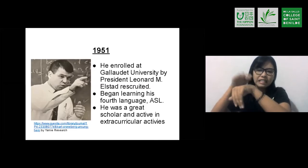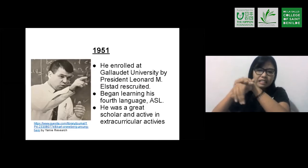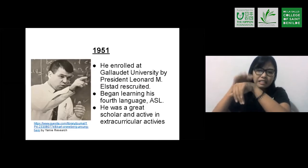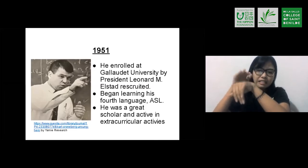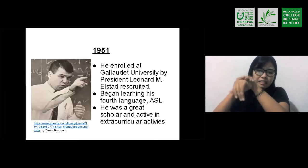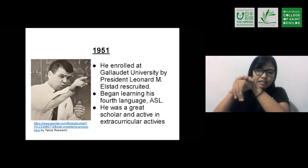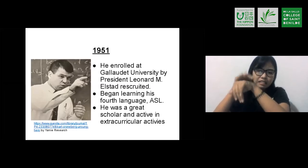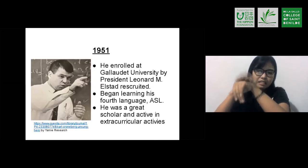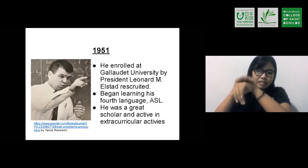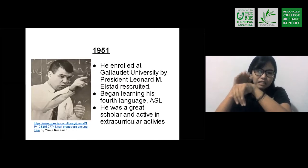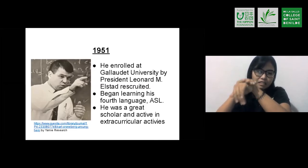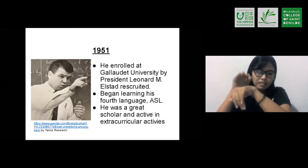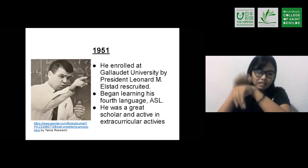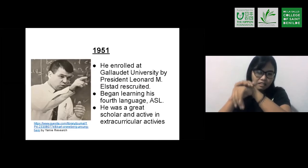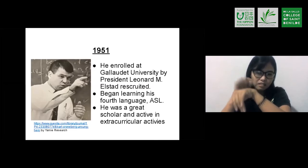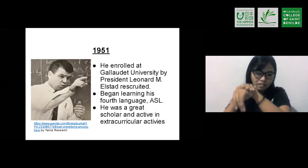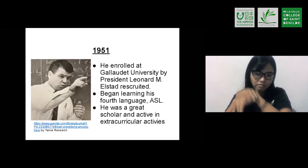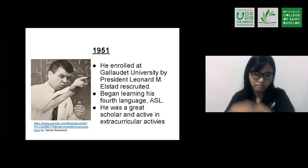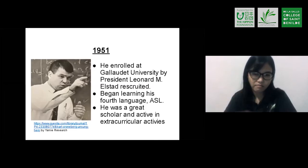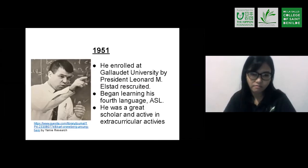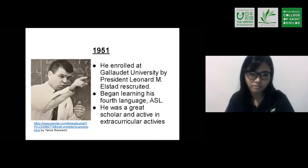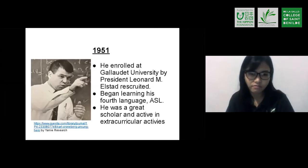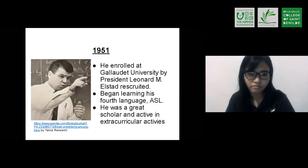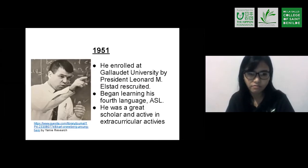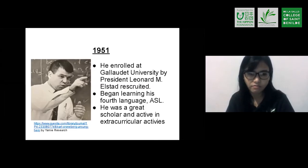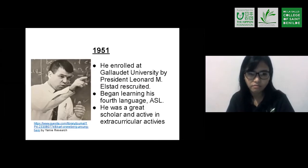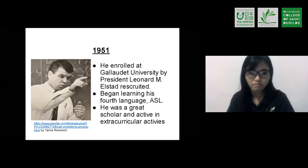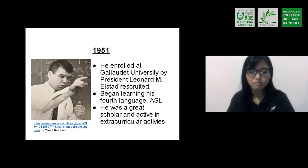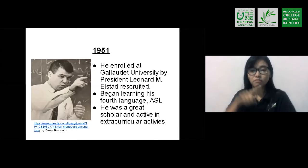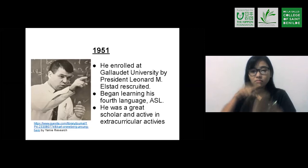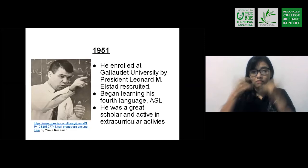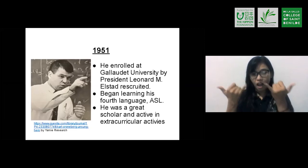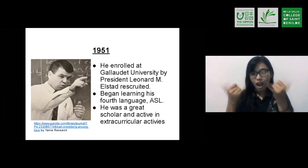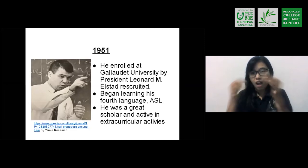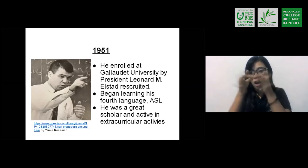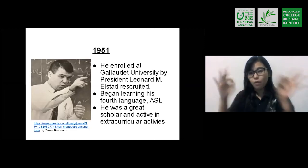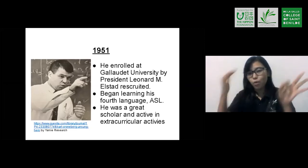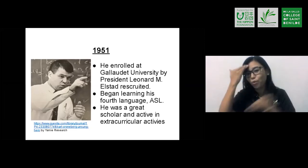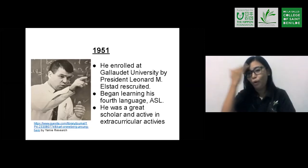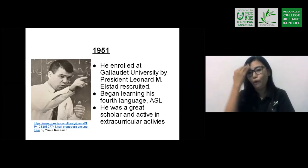He enrolled in various classes, primarily English,